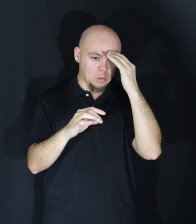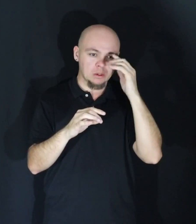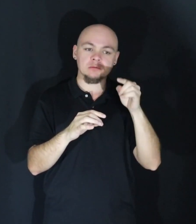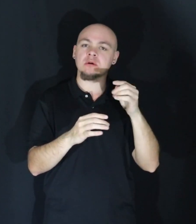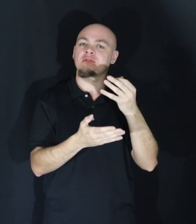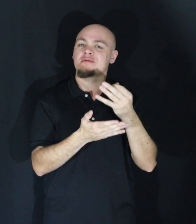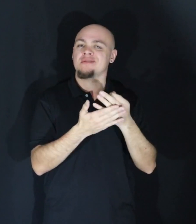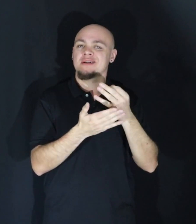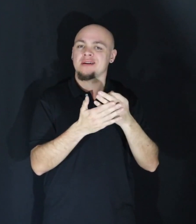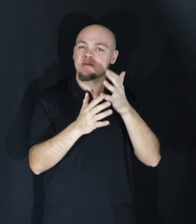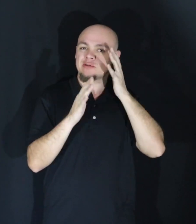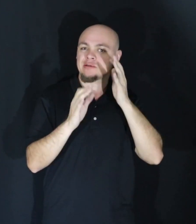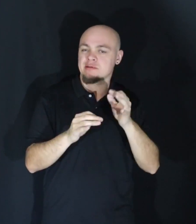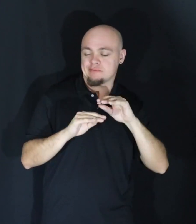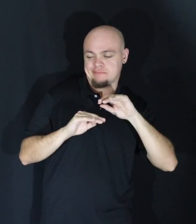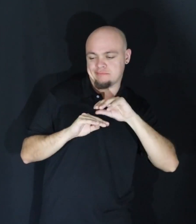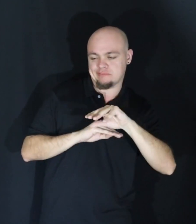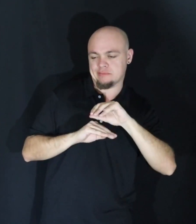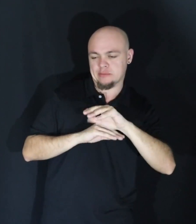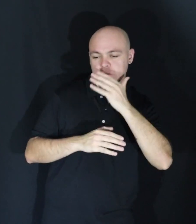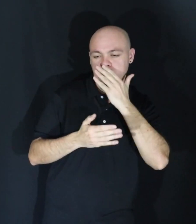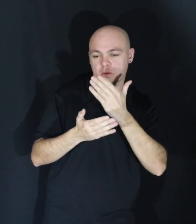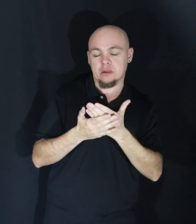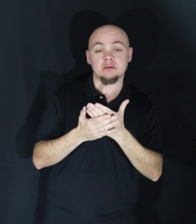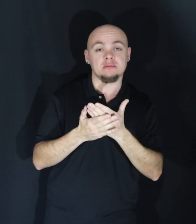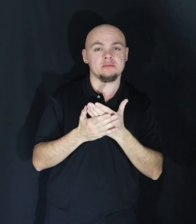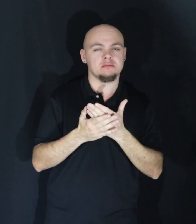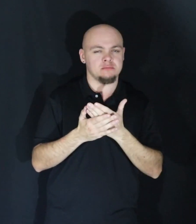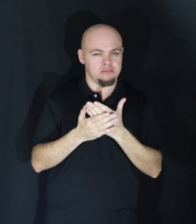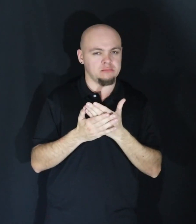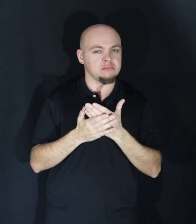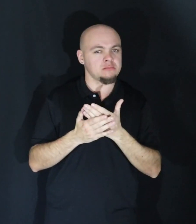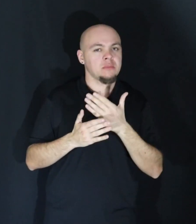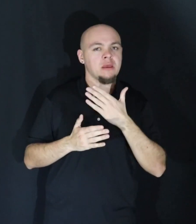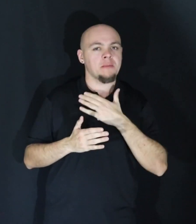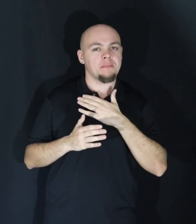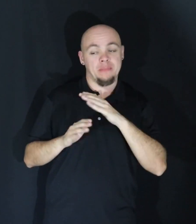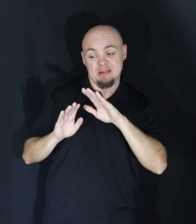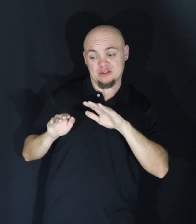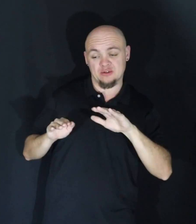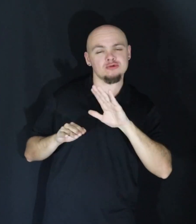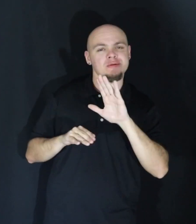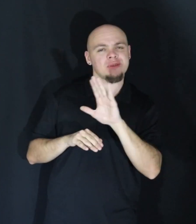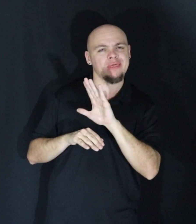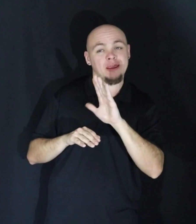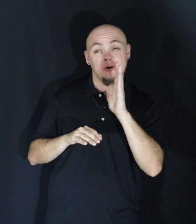financial decisions. Playing a part in my children's path to entrepreneurship